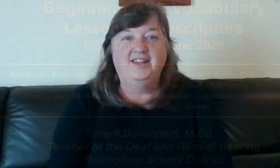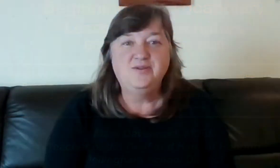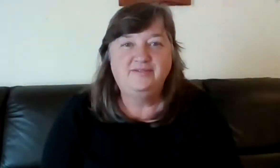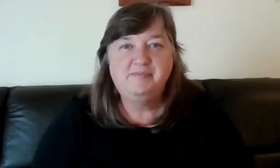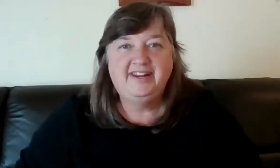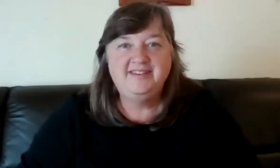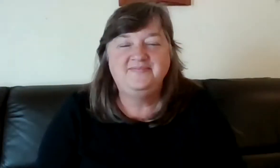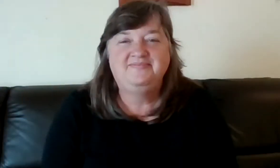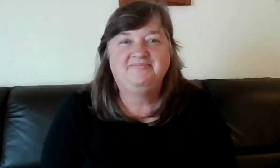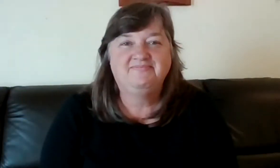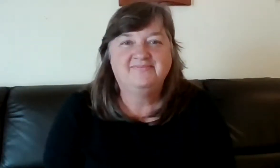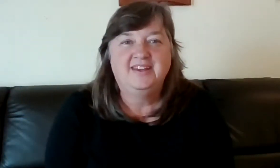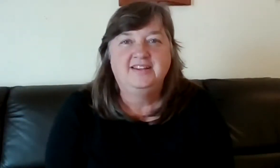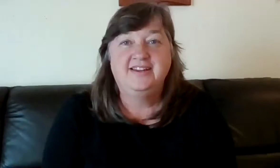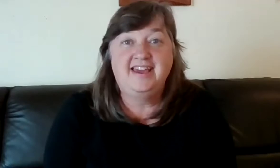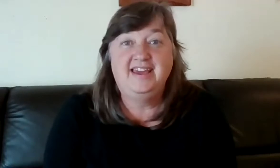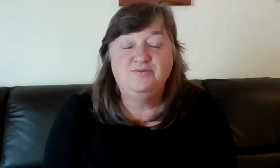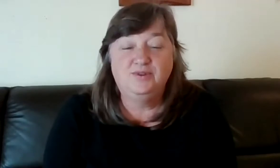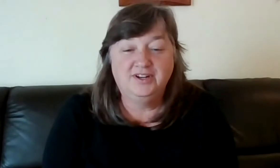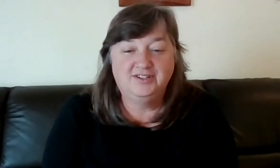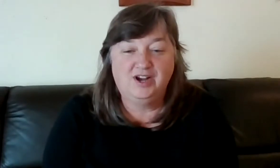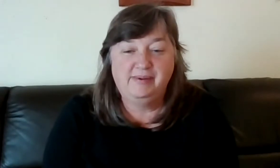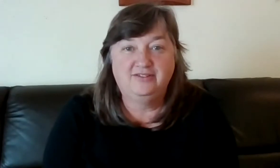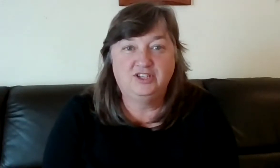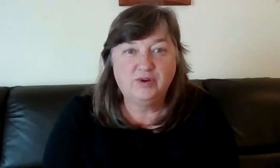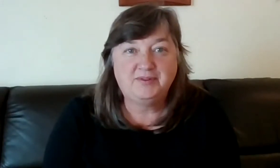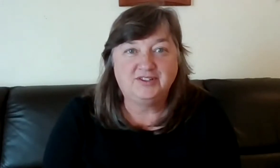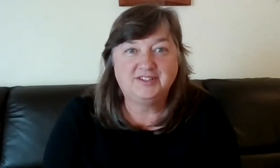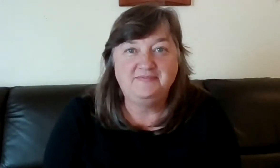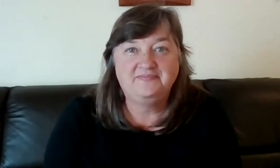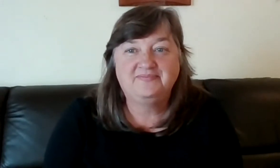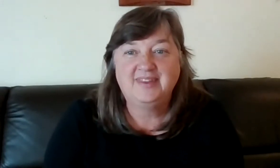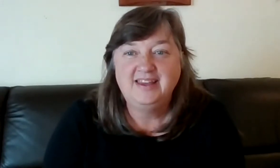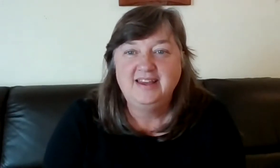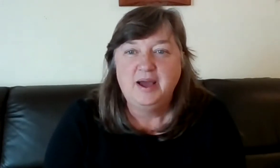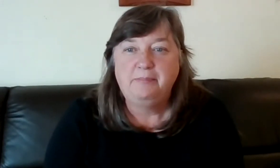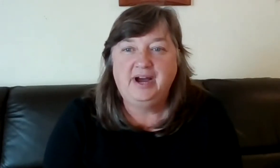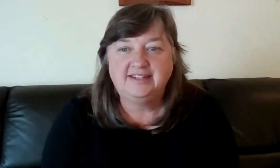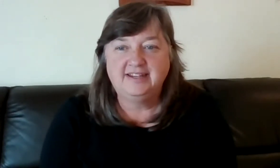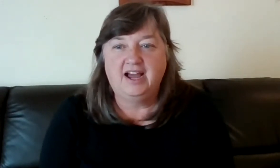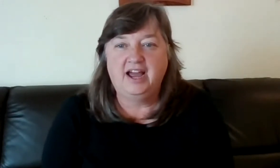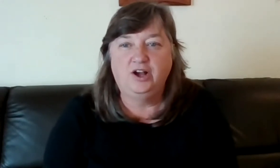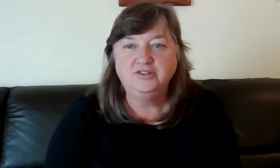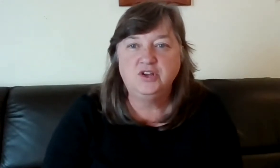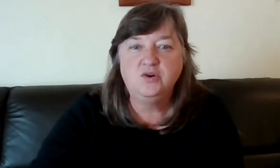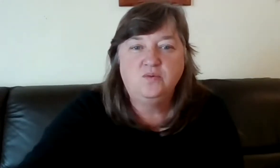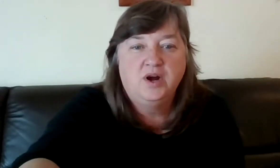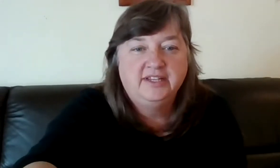Hello, everybody. Today, we're going to talk about descriptors, but I also